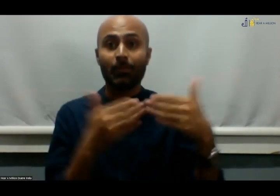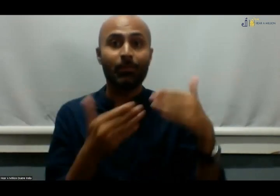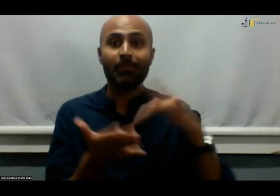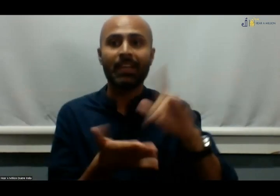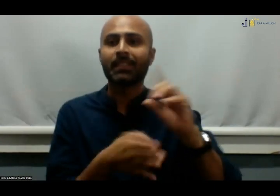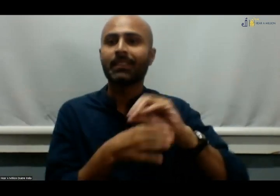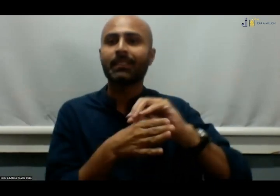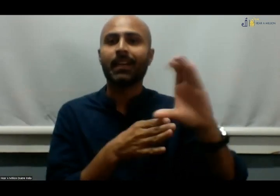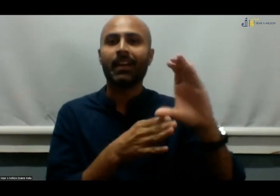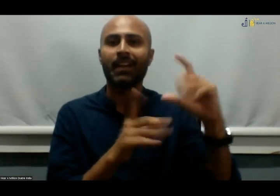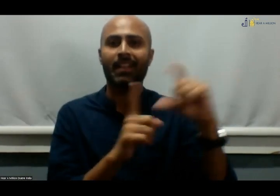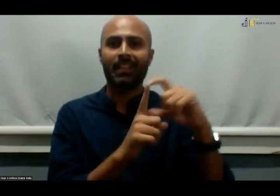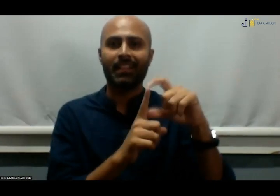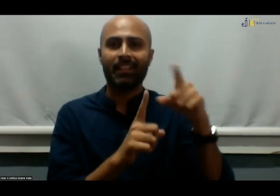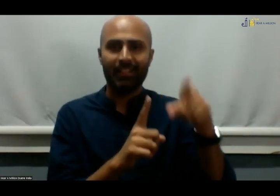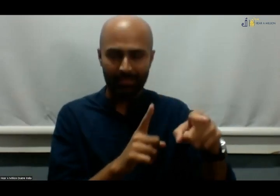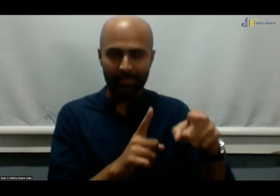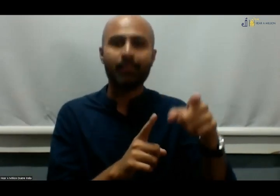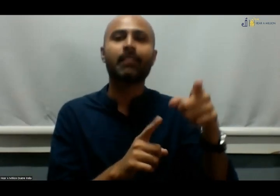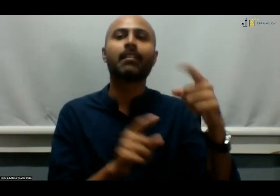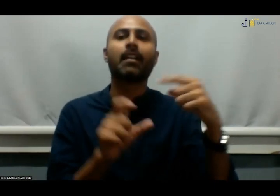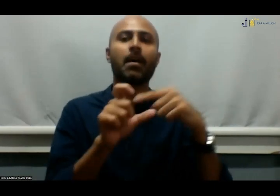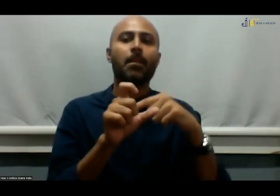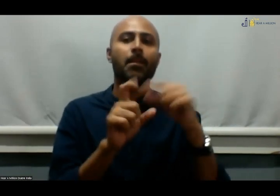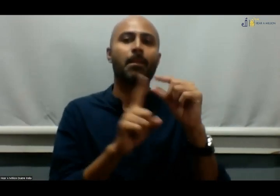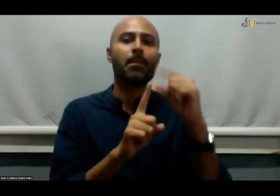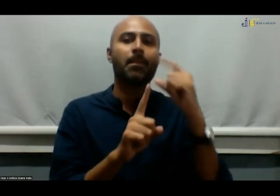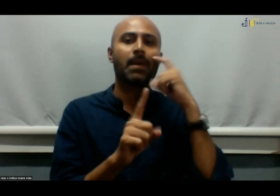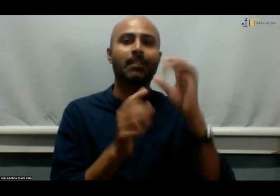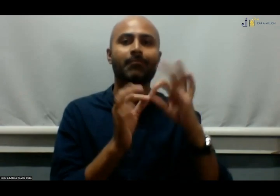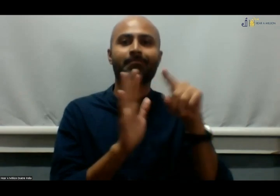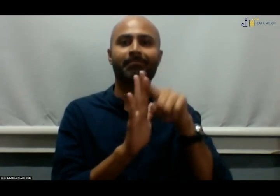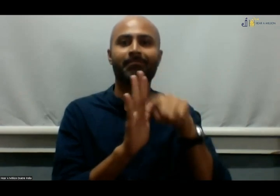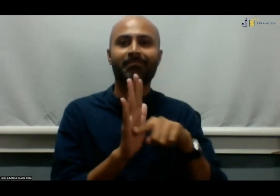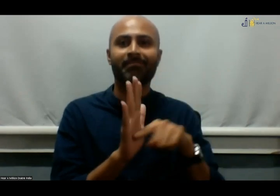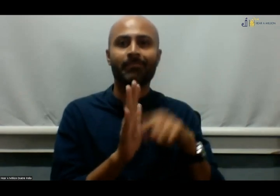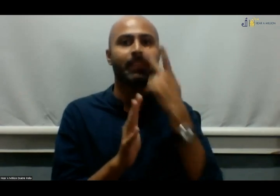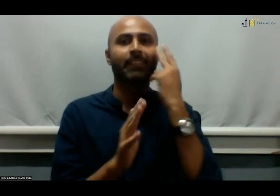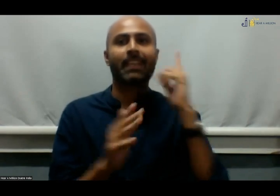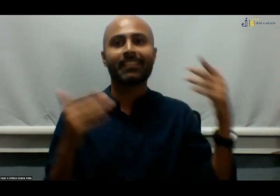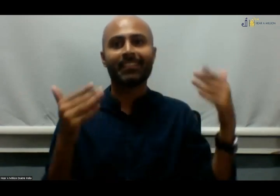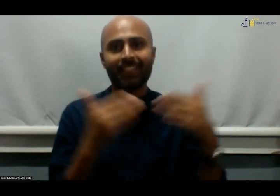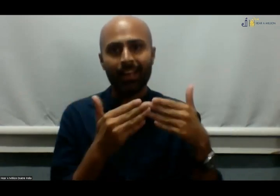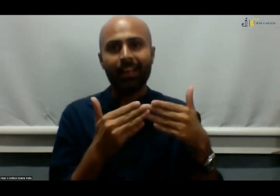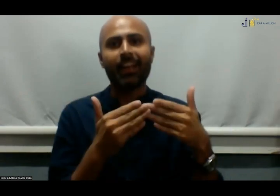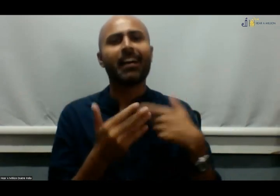just want to say that I've met Sudamini in Central Grove, and